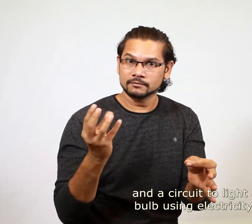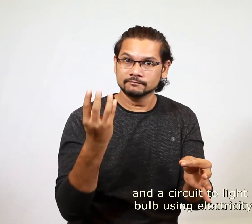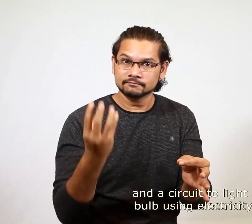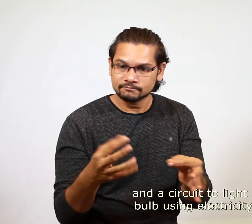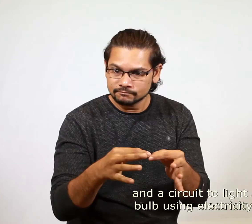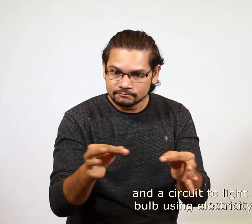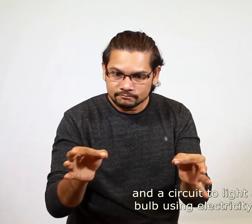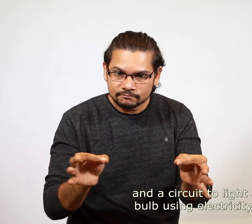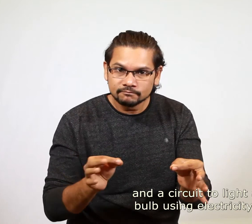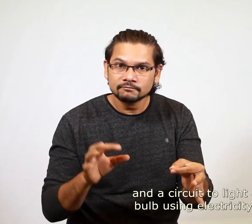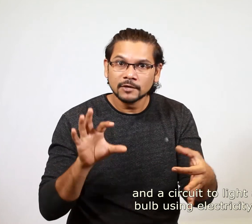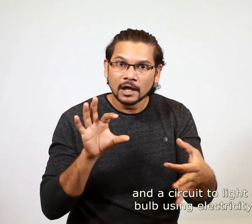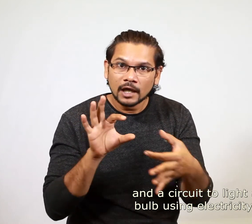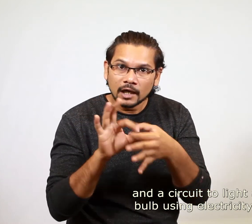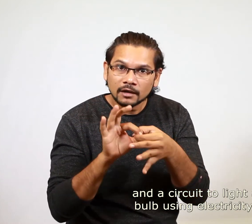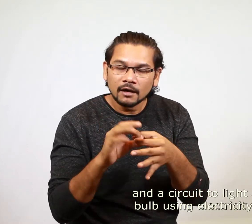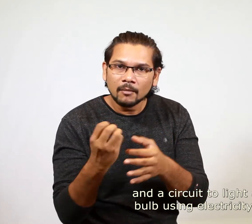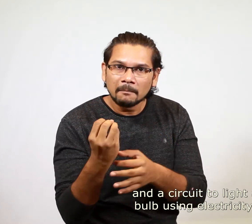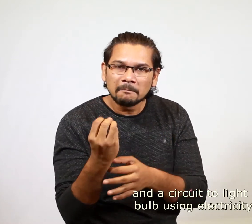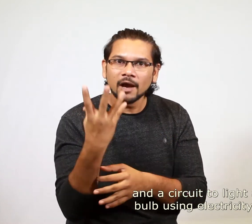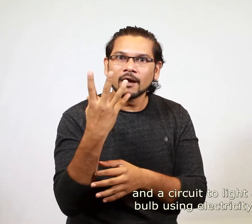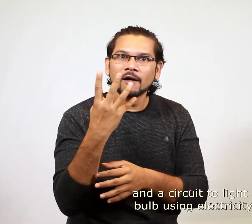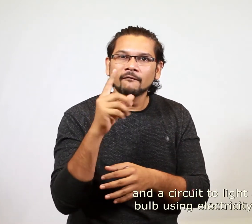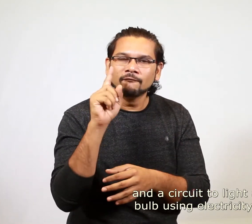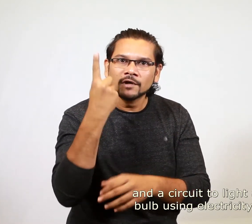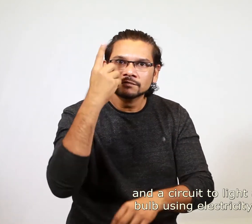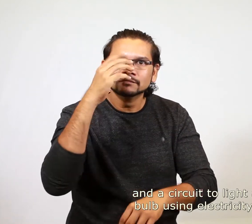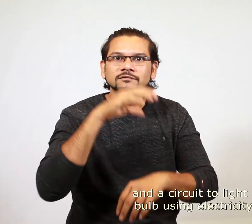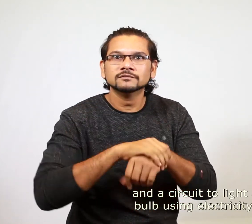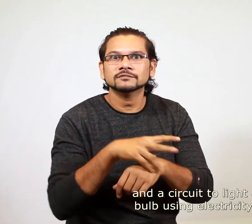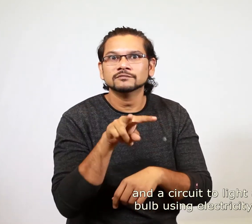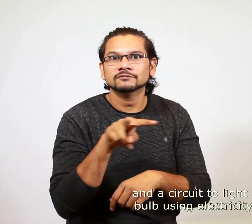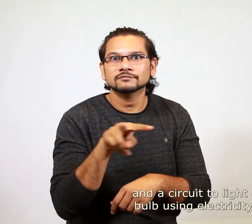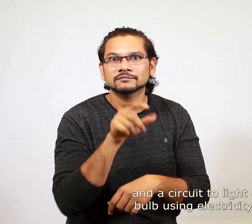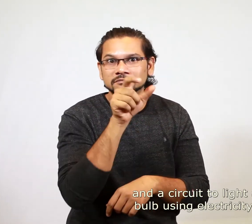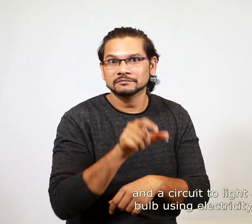And a circuit to light a bulb using electricity.